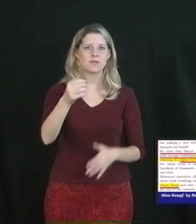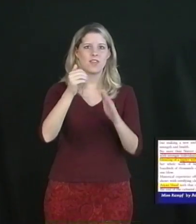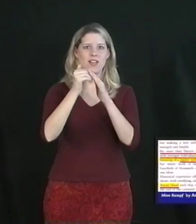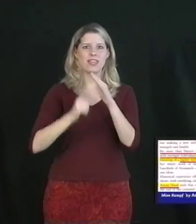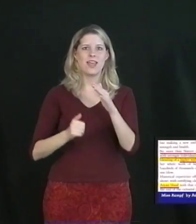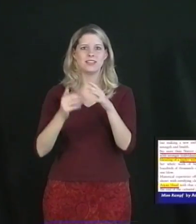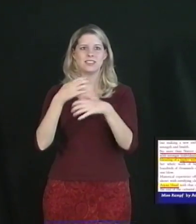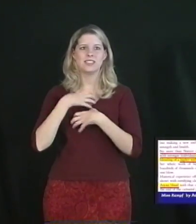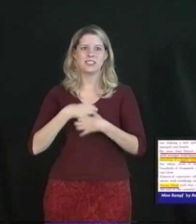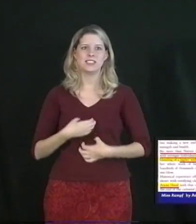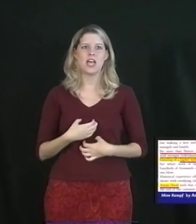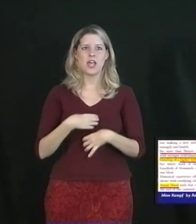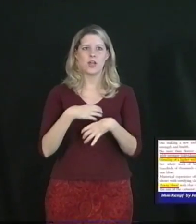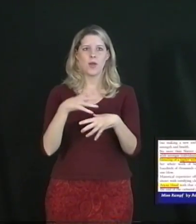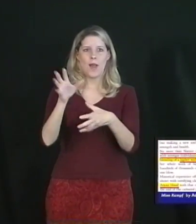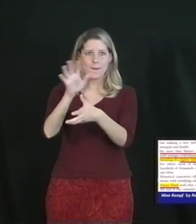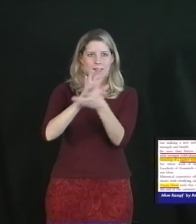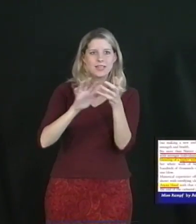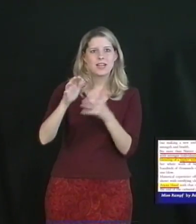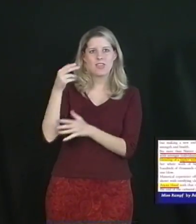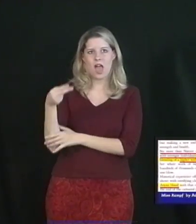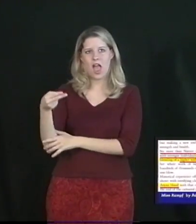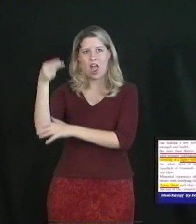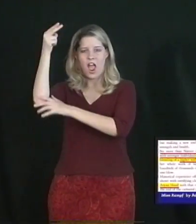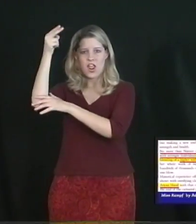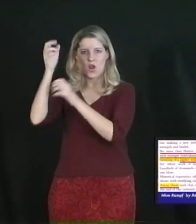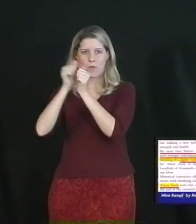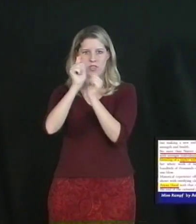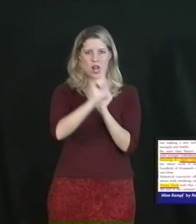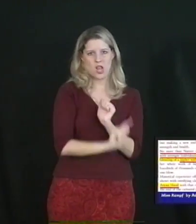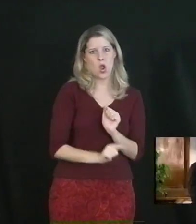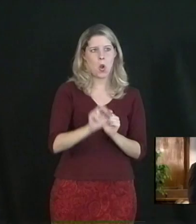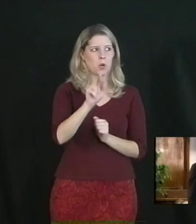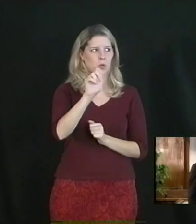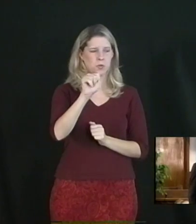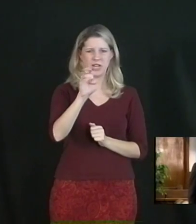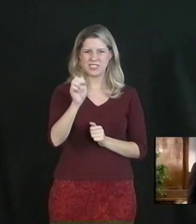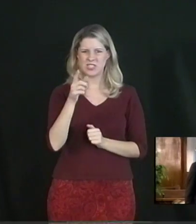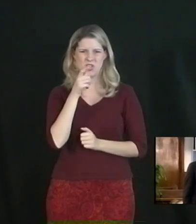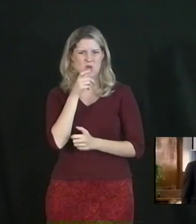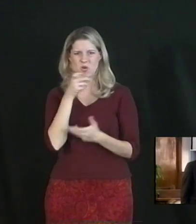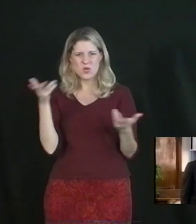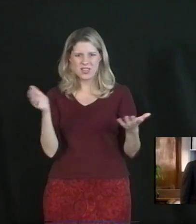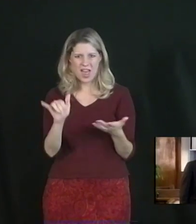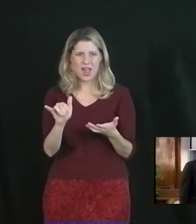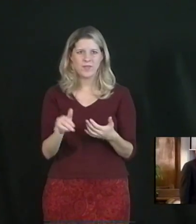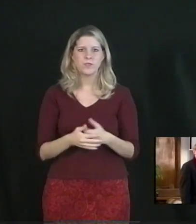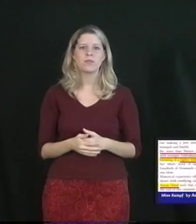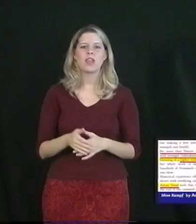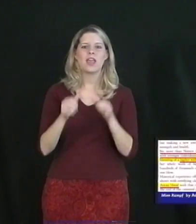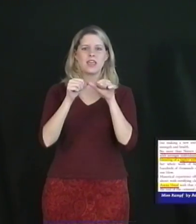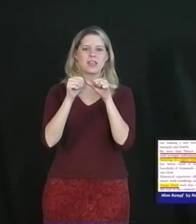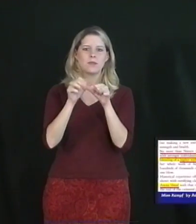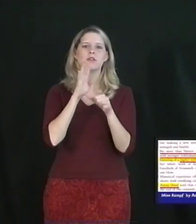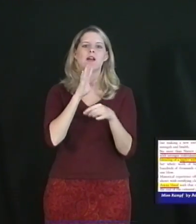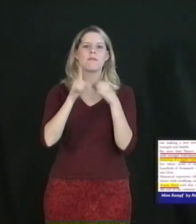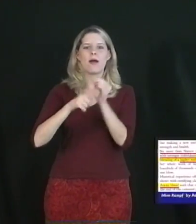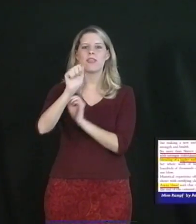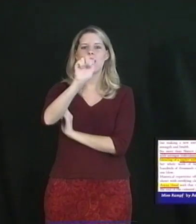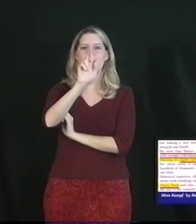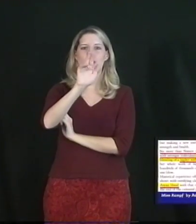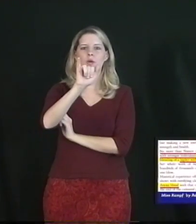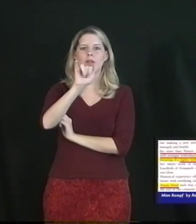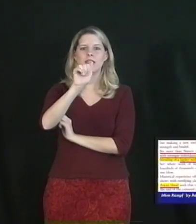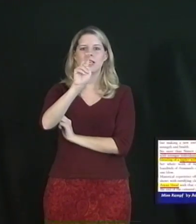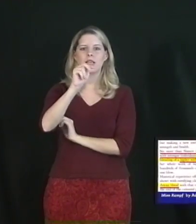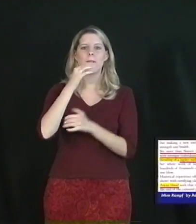nature desire the blending of a higher with a lower race." Who's a higher and a lower race, Adolf? Hitler kept talking about the Aryan